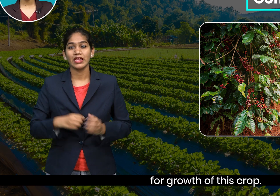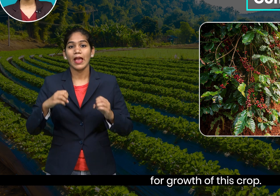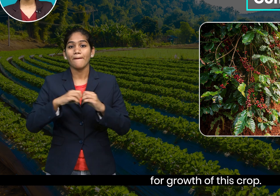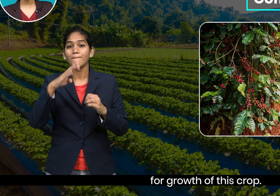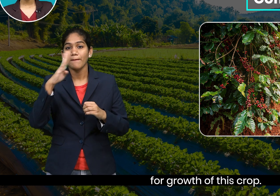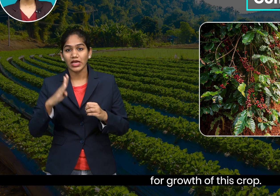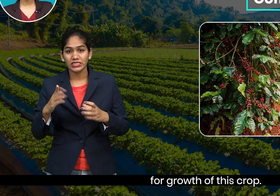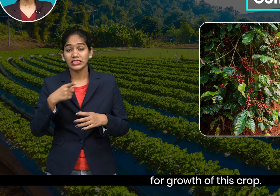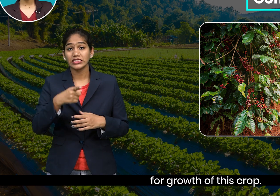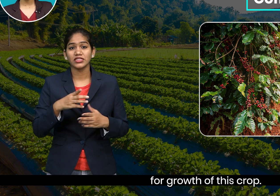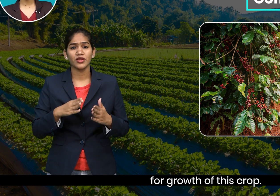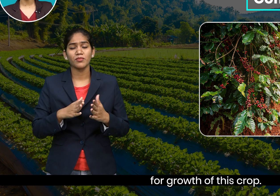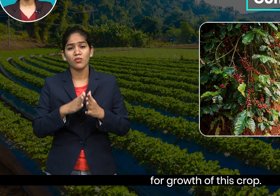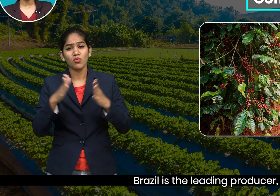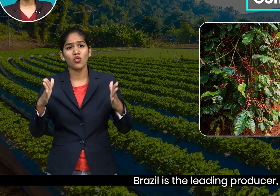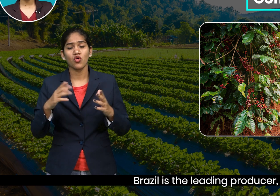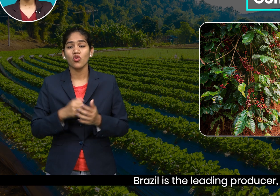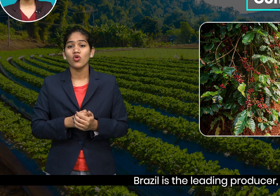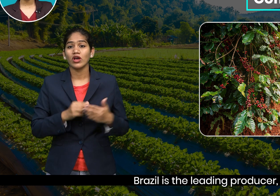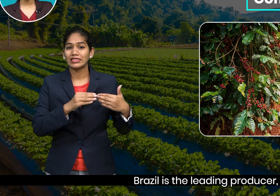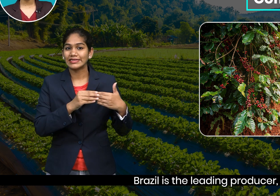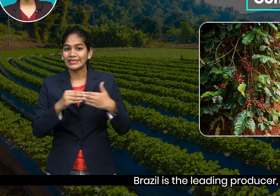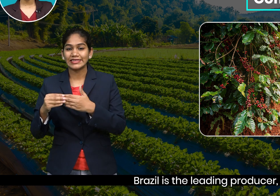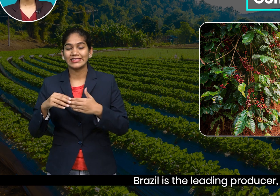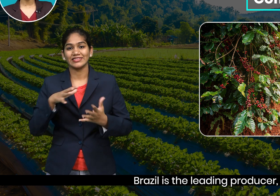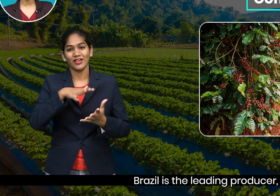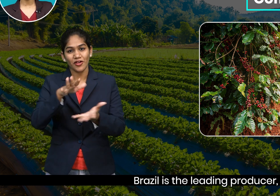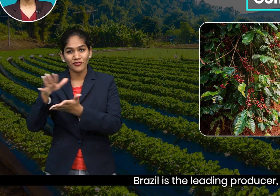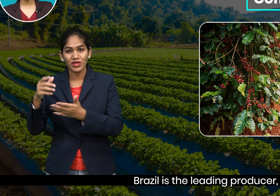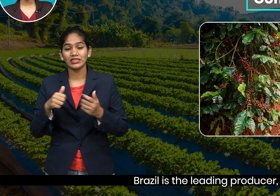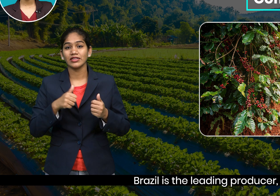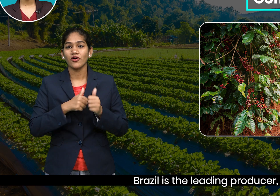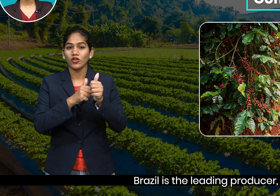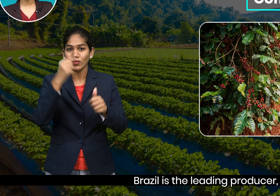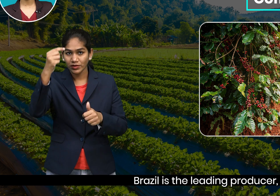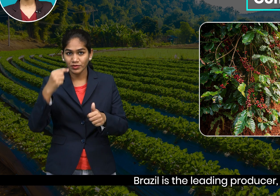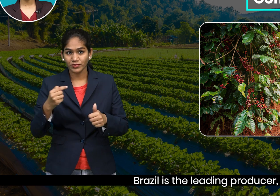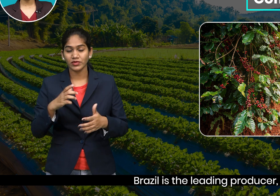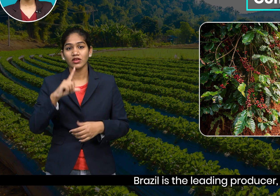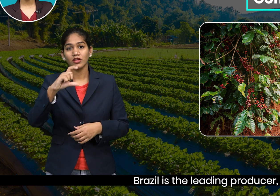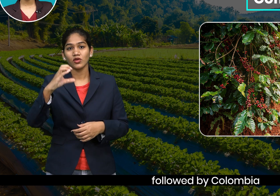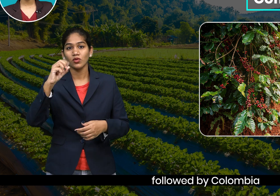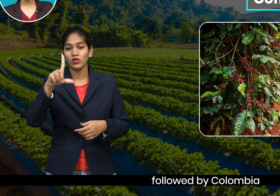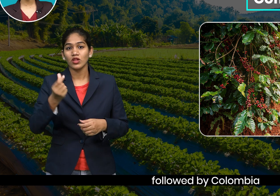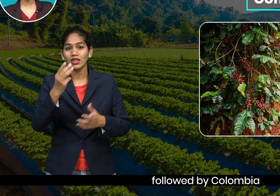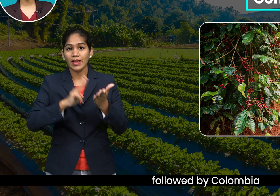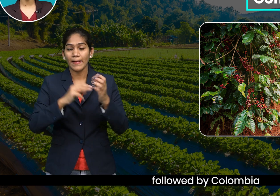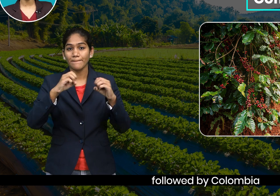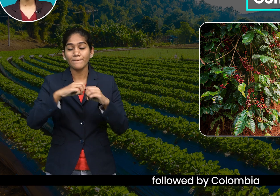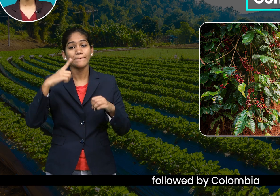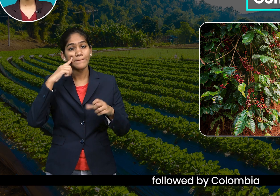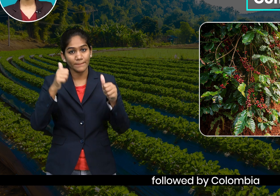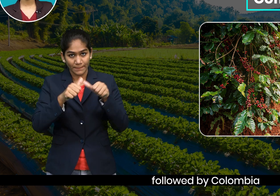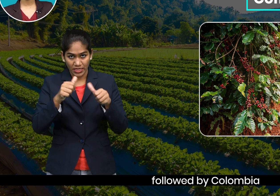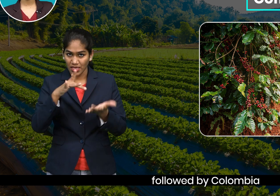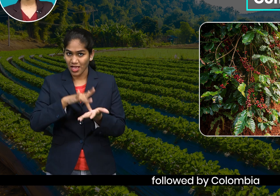Brazil is the leading producer, followed by Colombia and India.